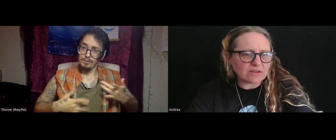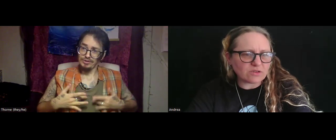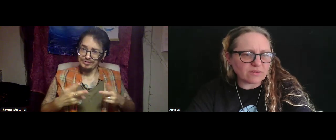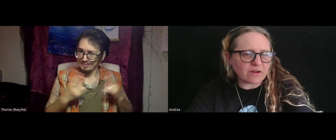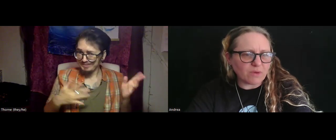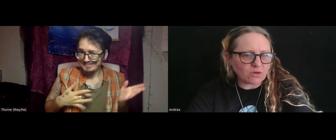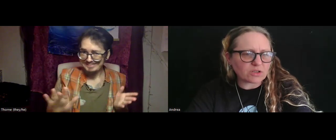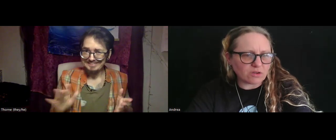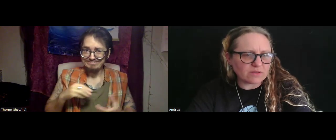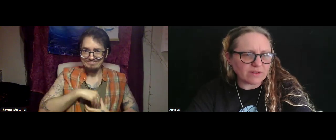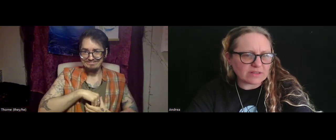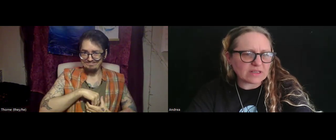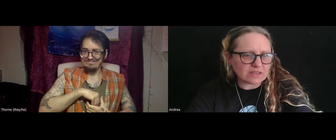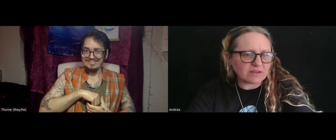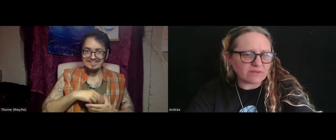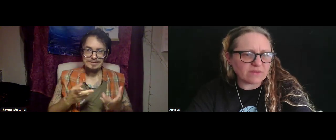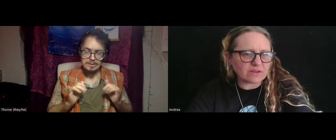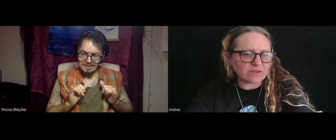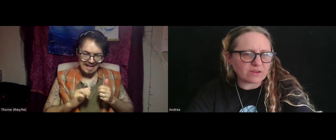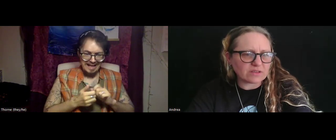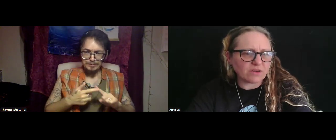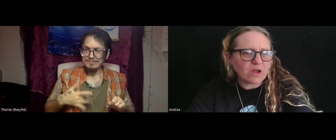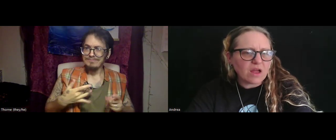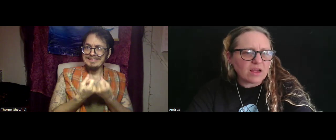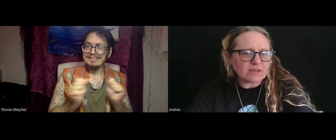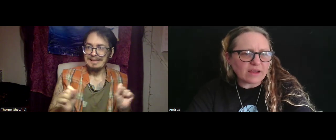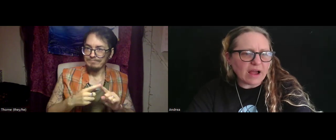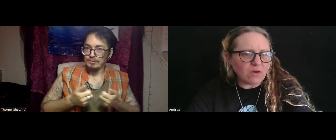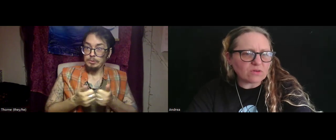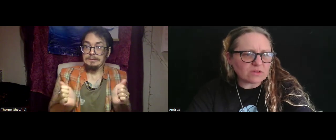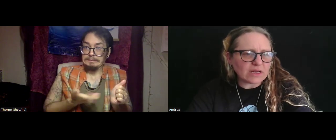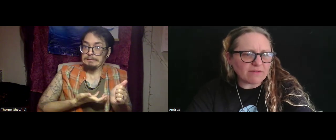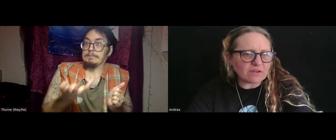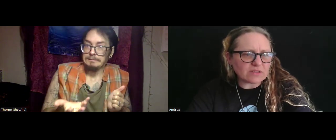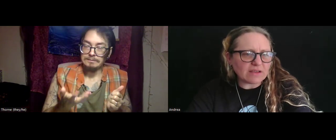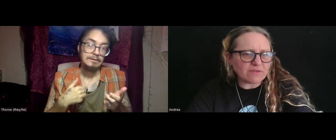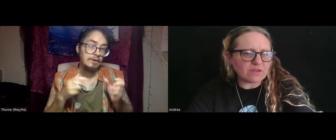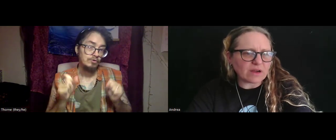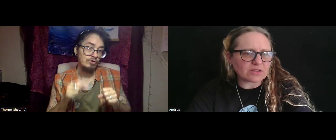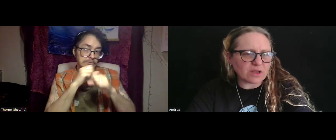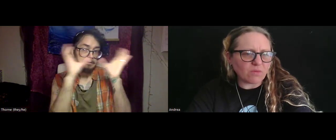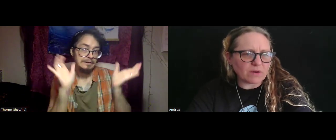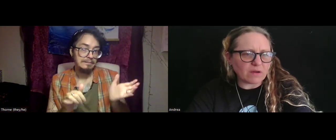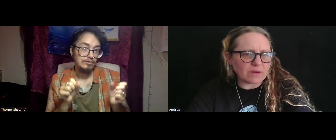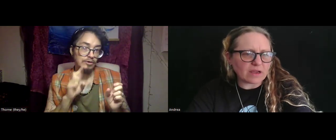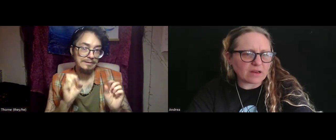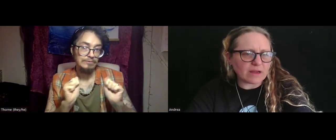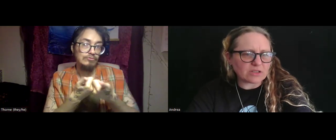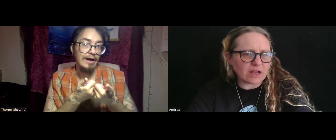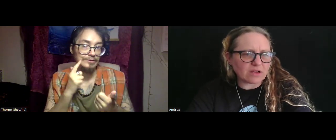cancer is very emotional, it's very sensitive internally. So it's like, how can I feel safe to actually open up? And I can imagine that could